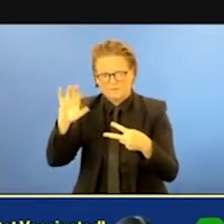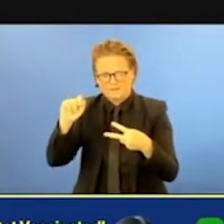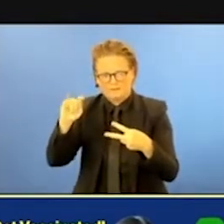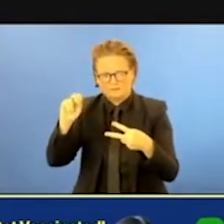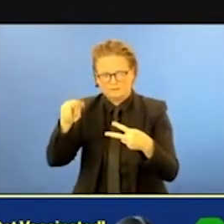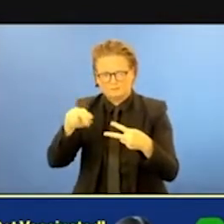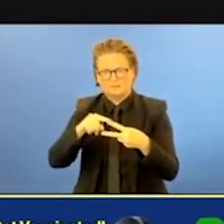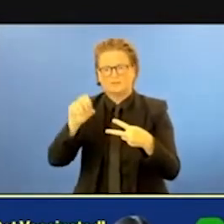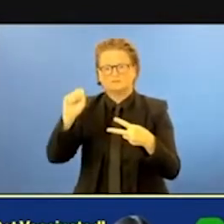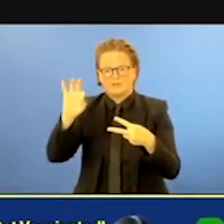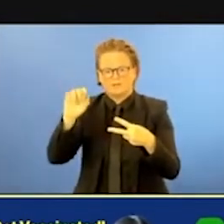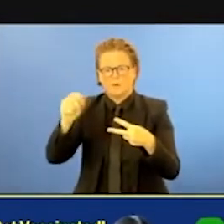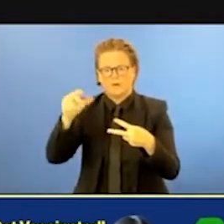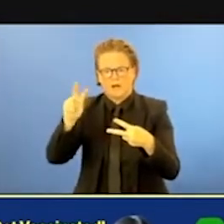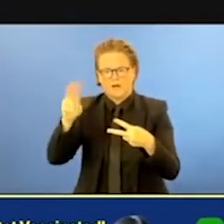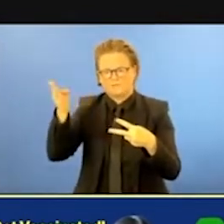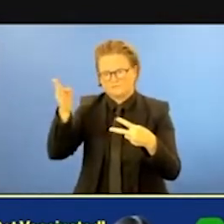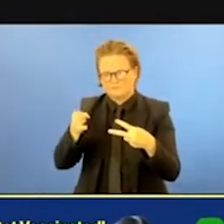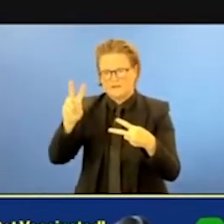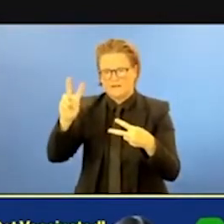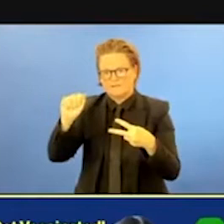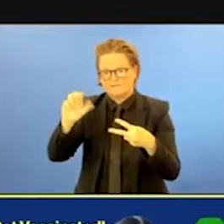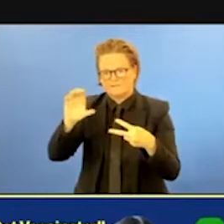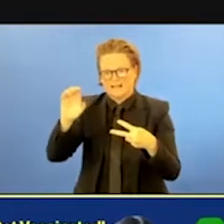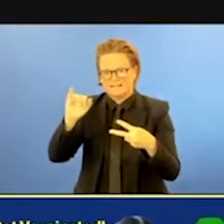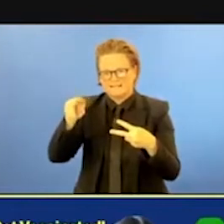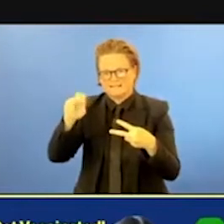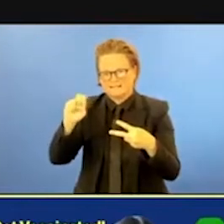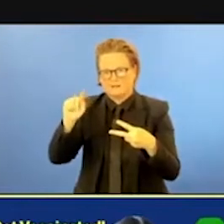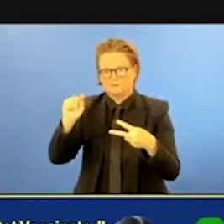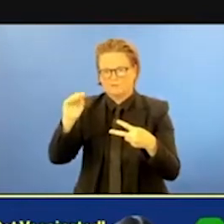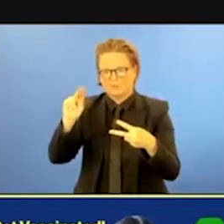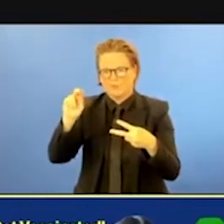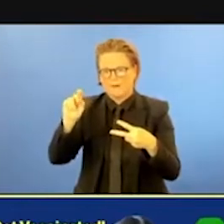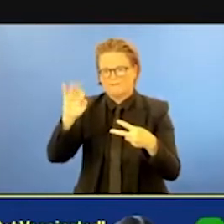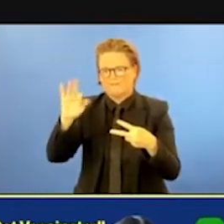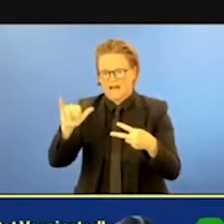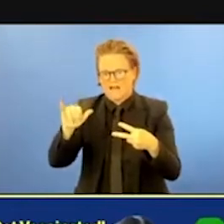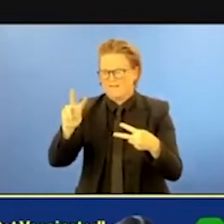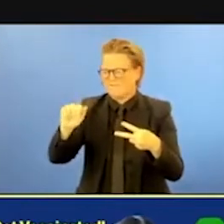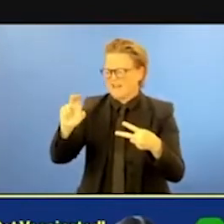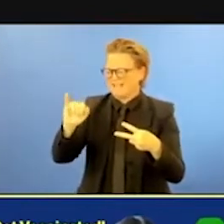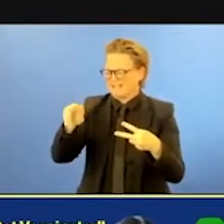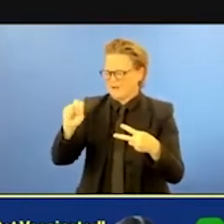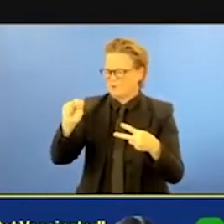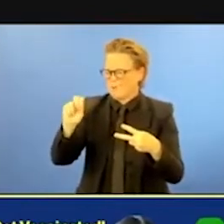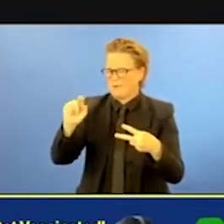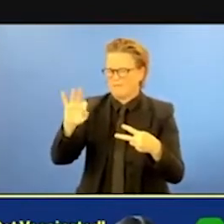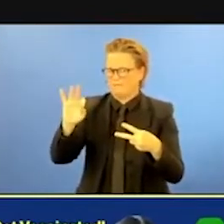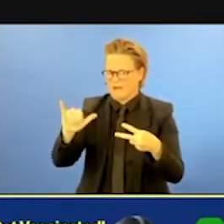sf.gov/vaccine notify. And then for information about where to get vaccinated, you can go to